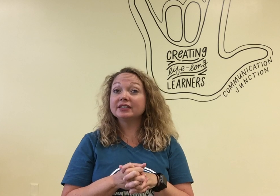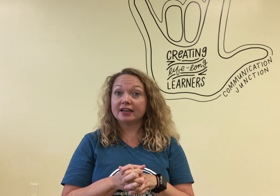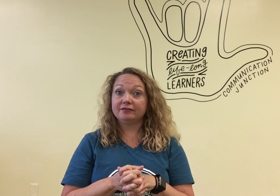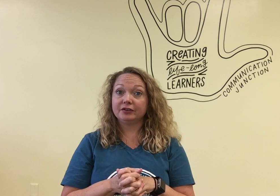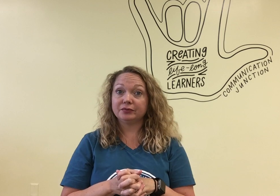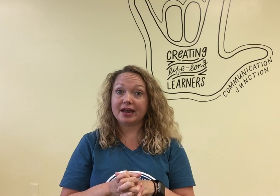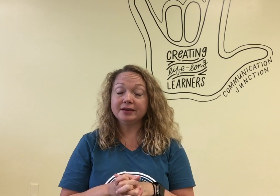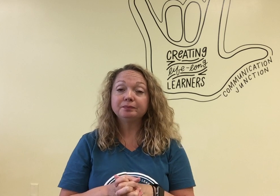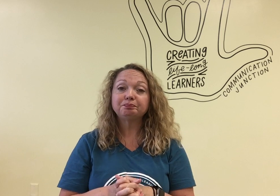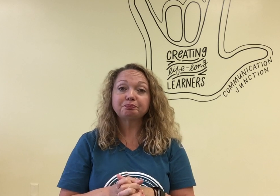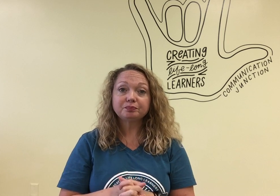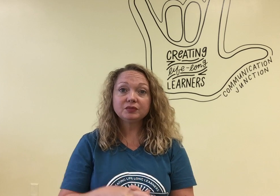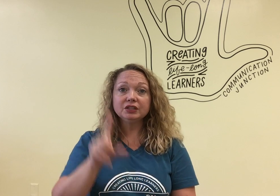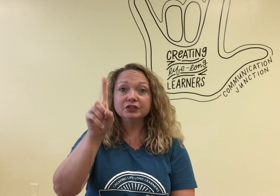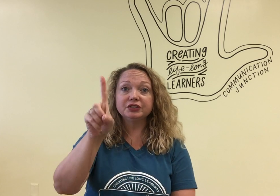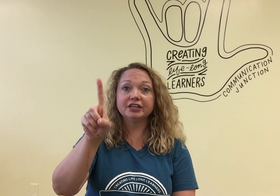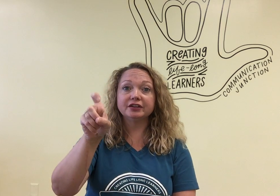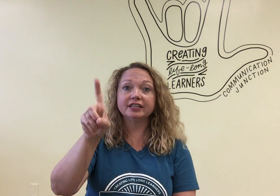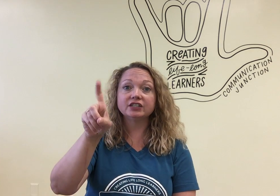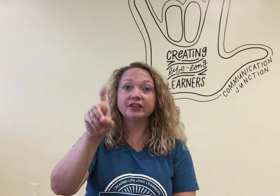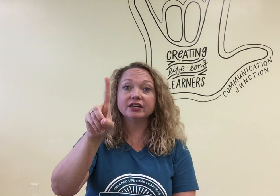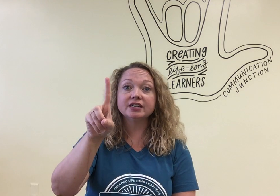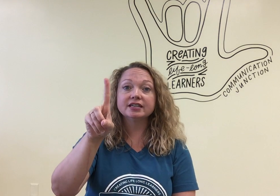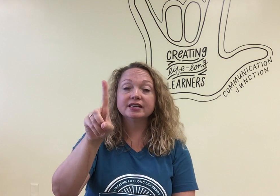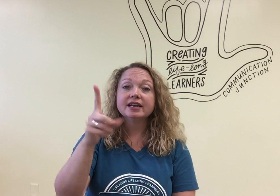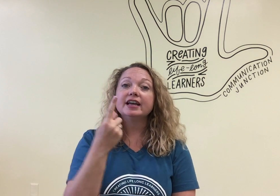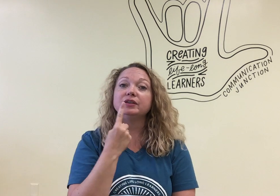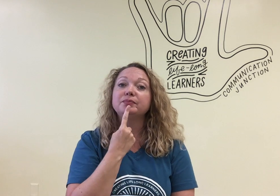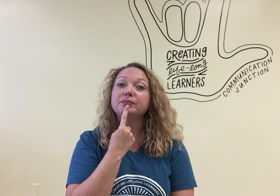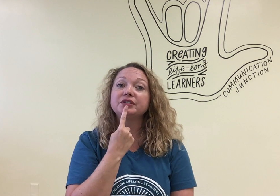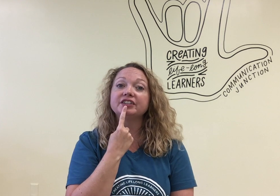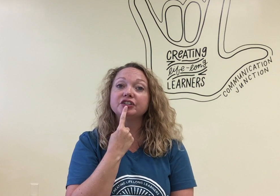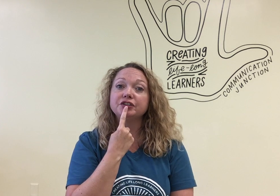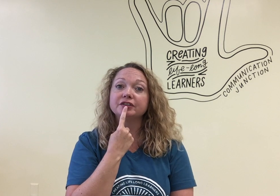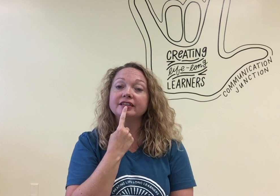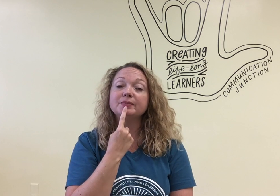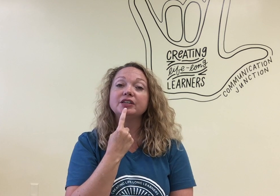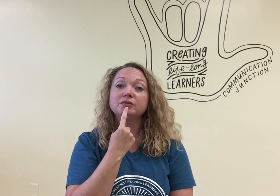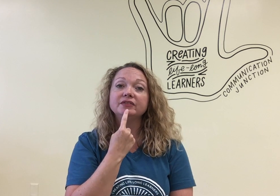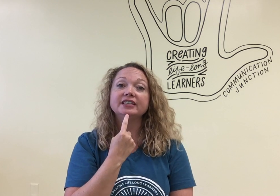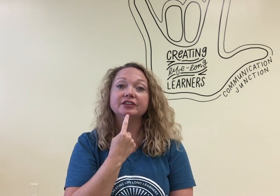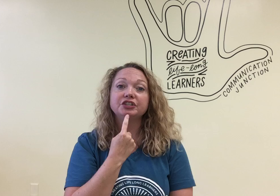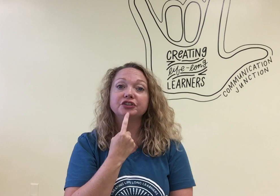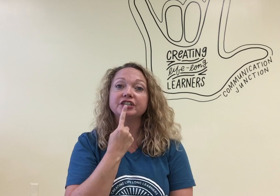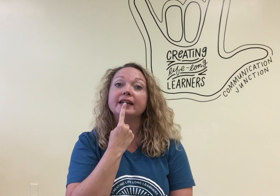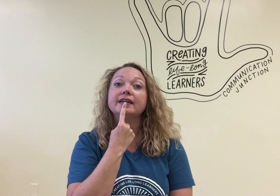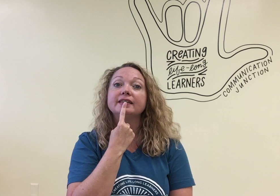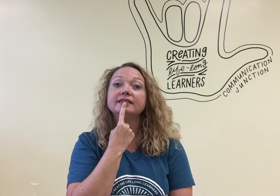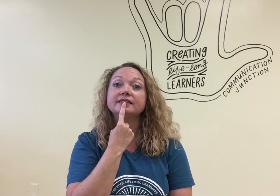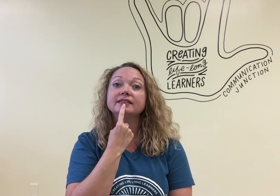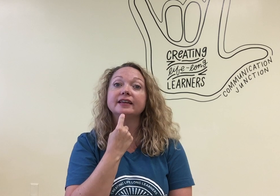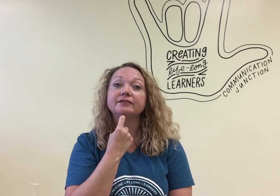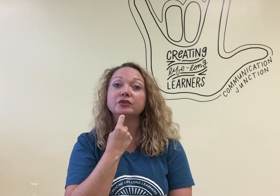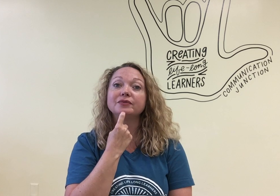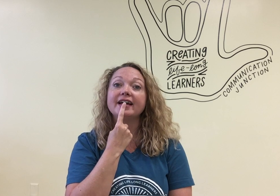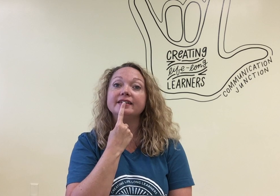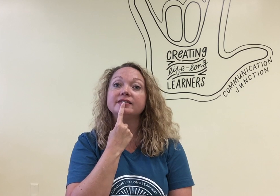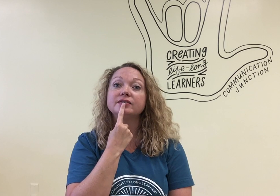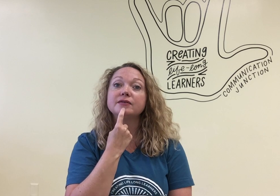sign for red. So you take your index finger and you touch it to your lip and you move it down to your chin. And this is the sign for red.